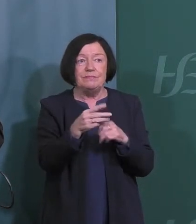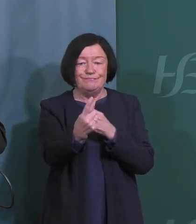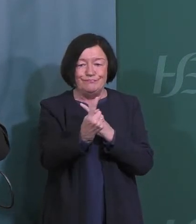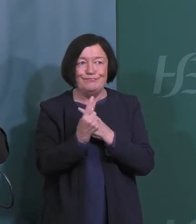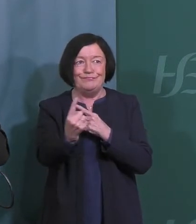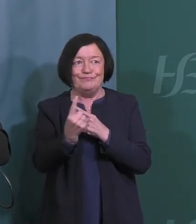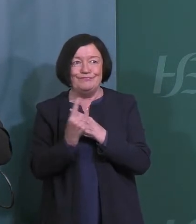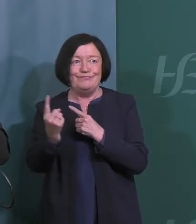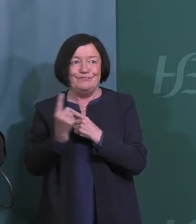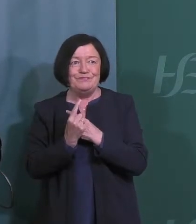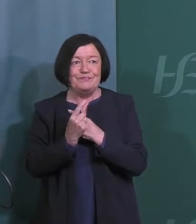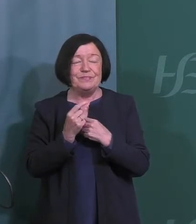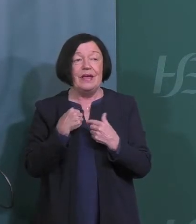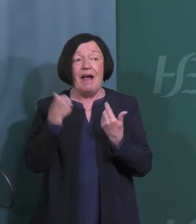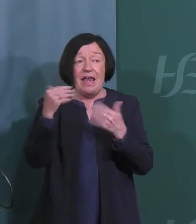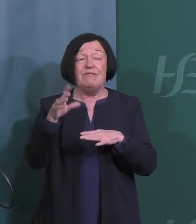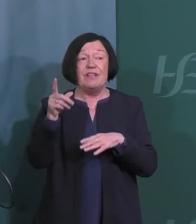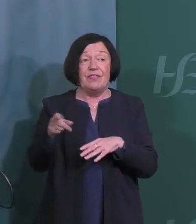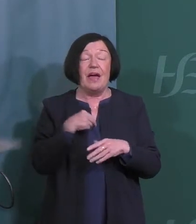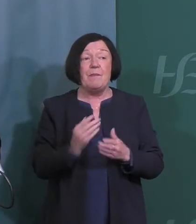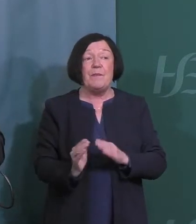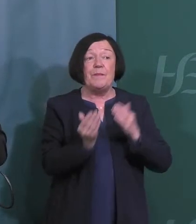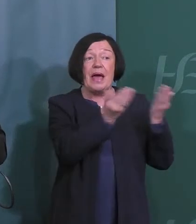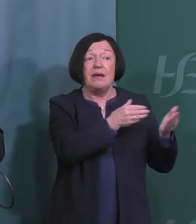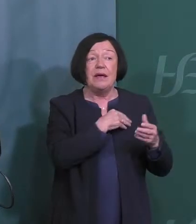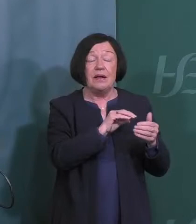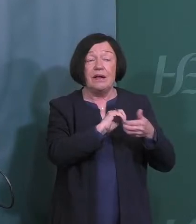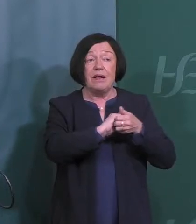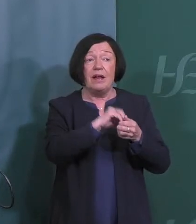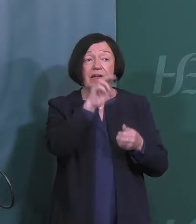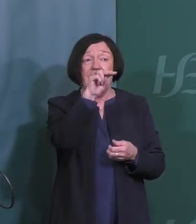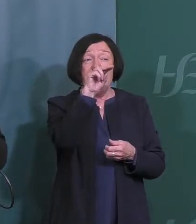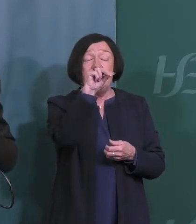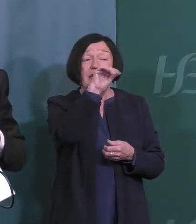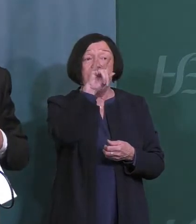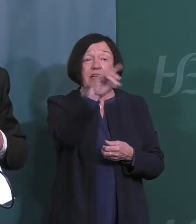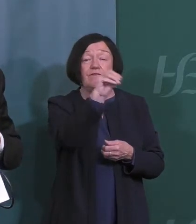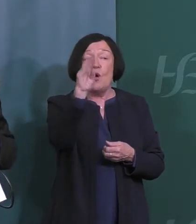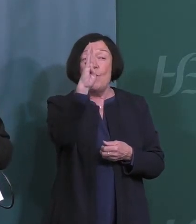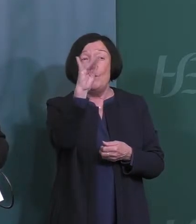forward. I'll leave it at that and I'll pass you to my colleague, Niamh Byrne, for now, please.